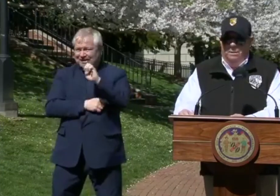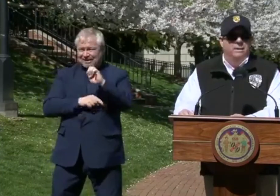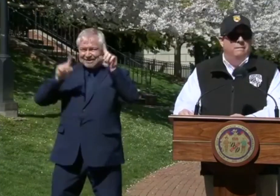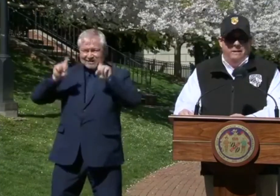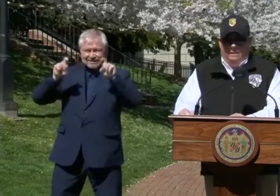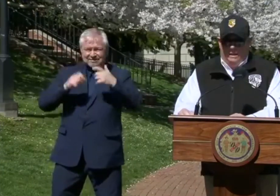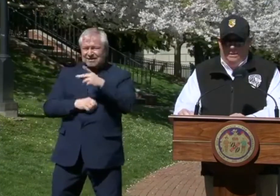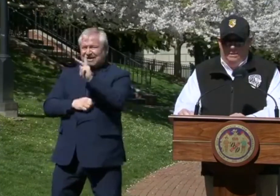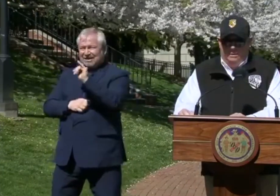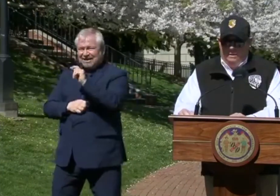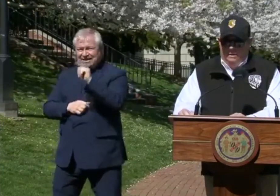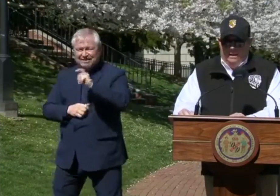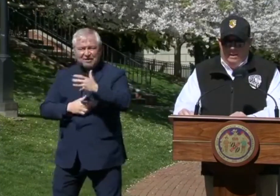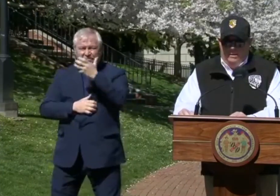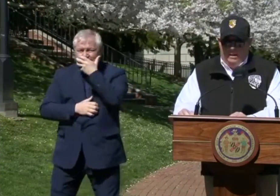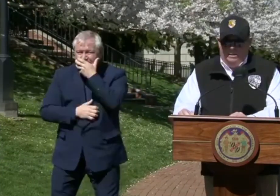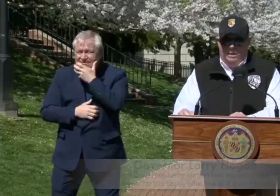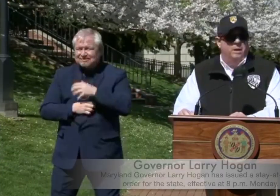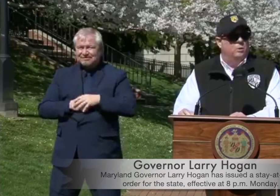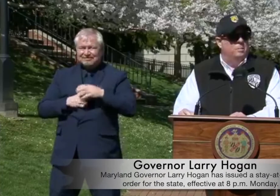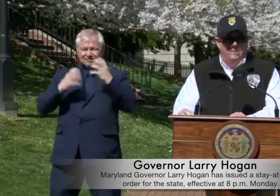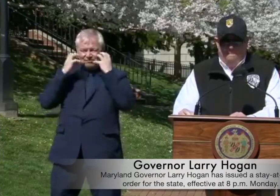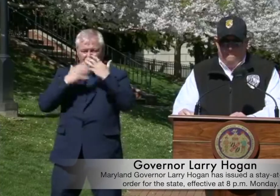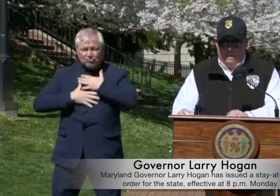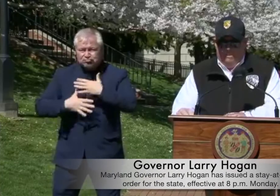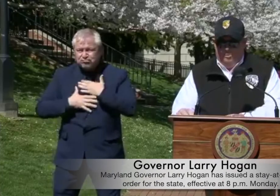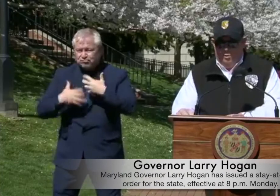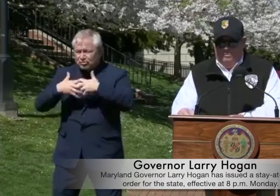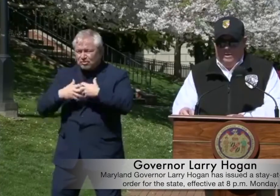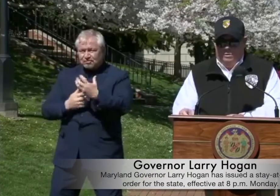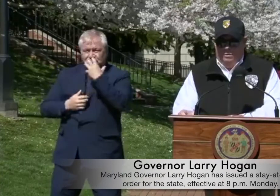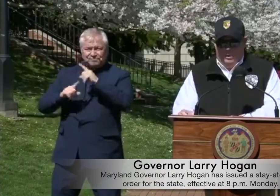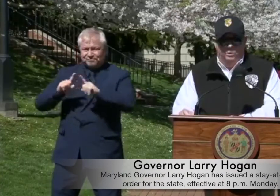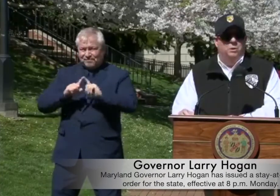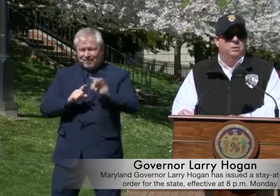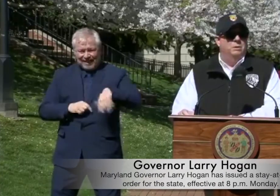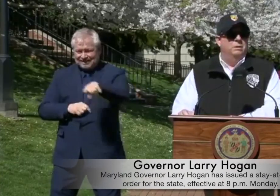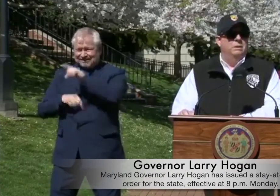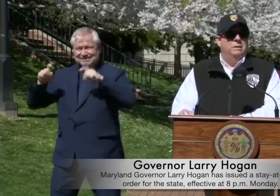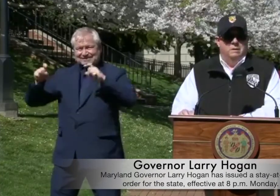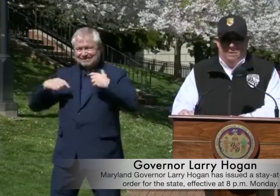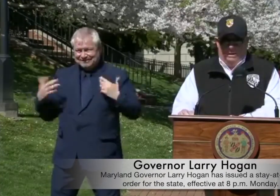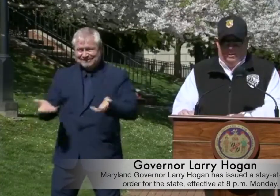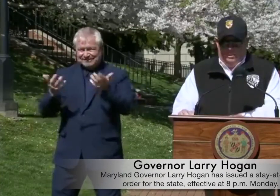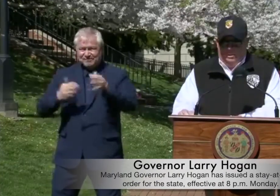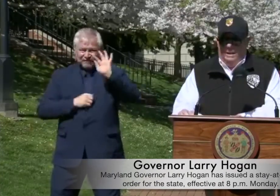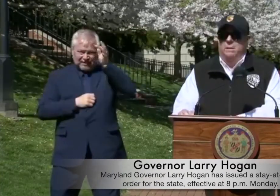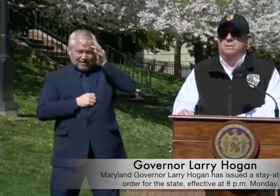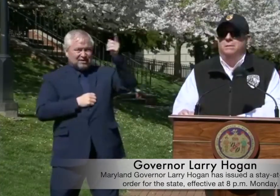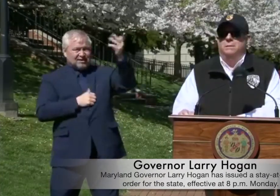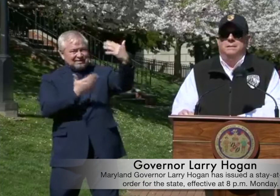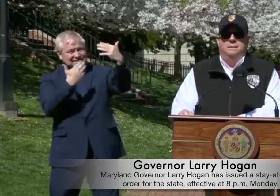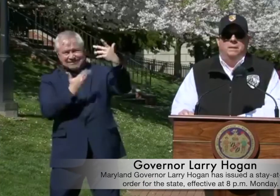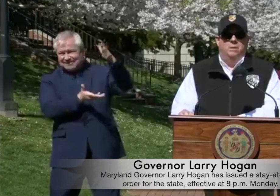masks, ventilators, and other necessary equipment, and for more federal resources directly to the